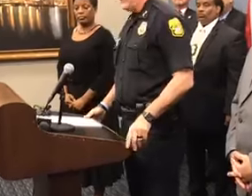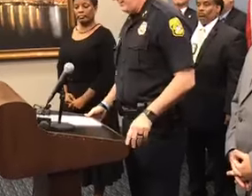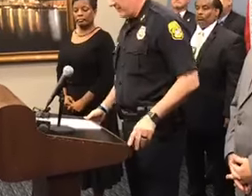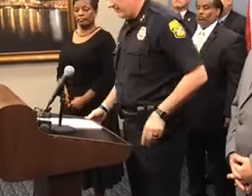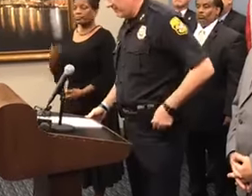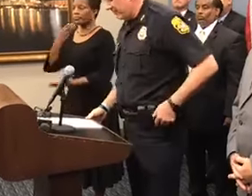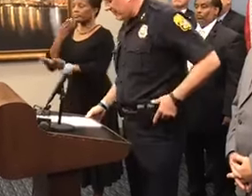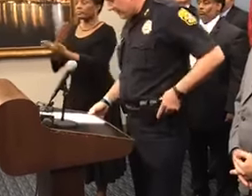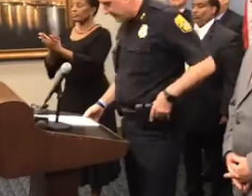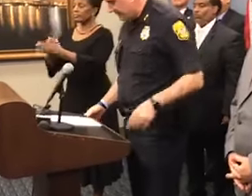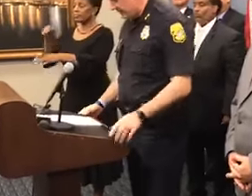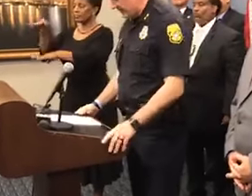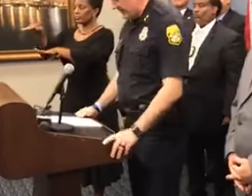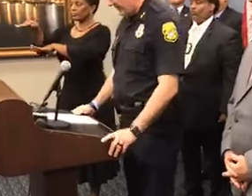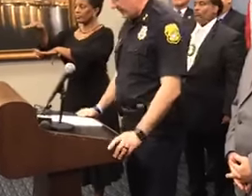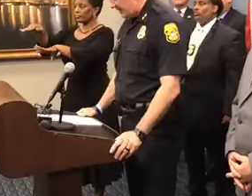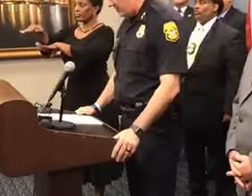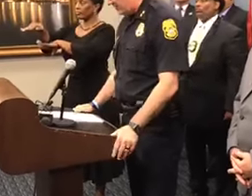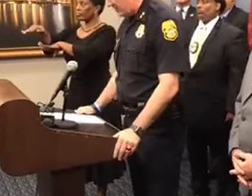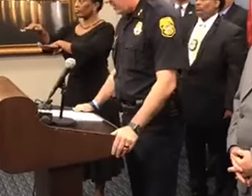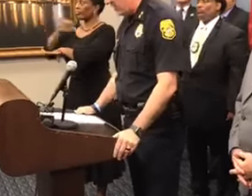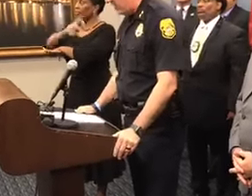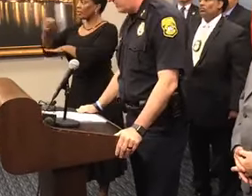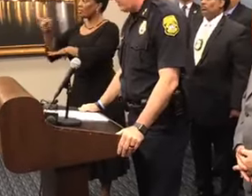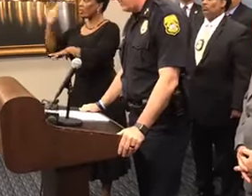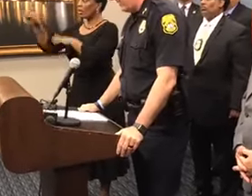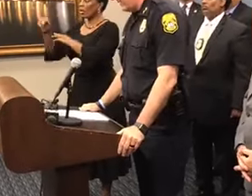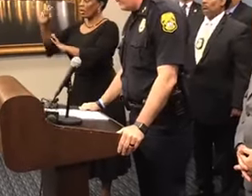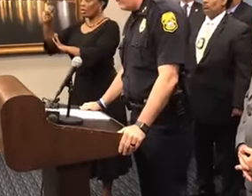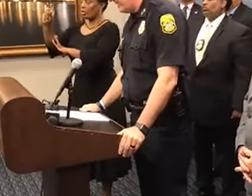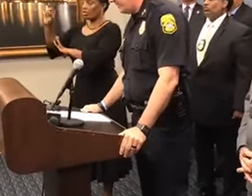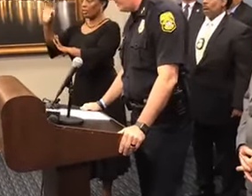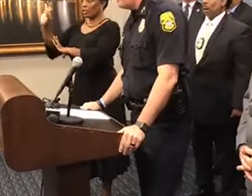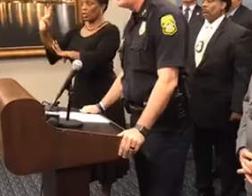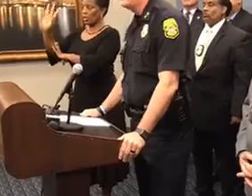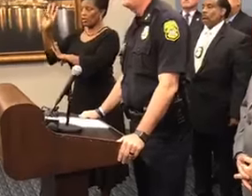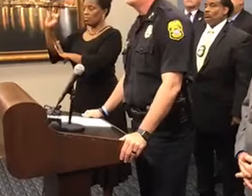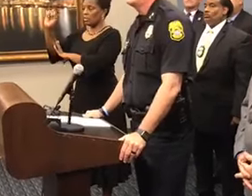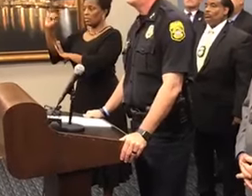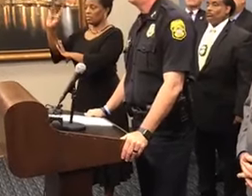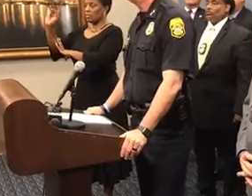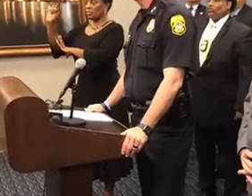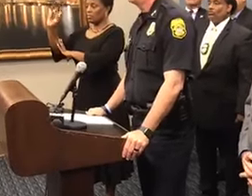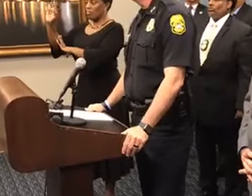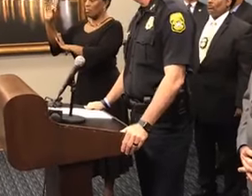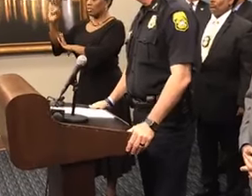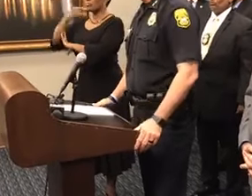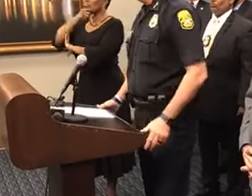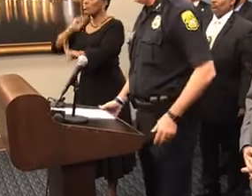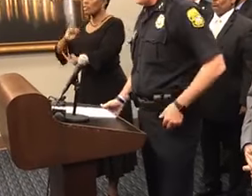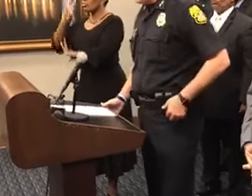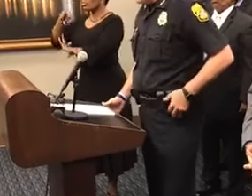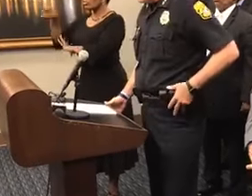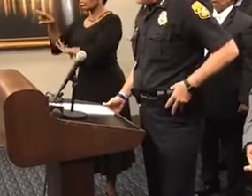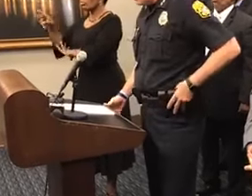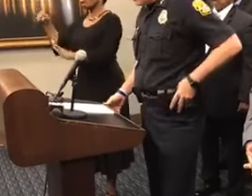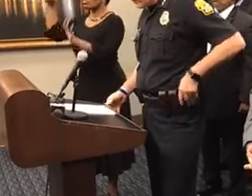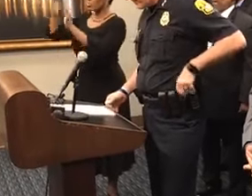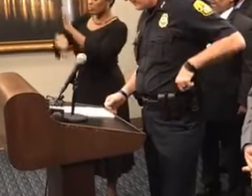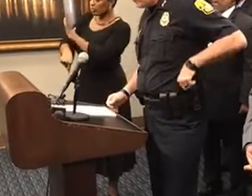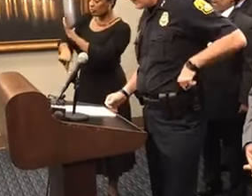Good evening. As you recall, on October 9th, Benjamin Mitchell was 22 years old and he was